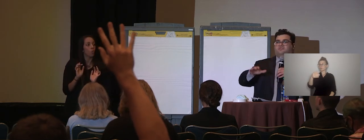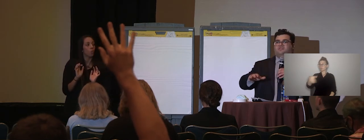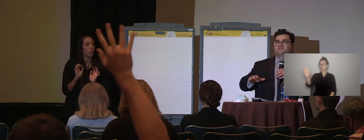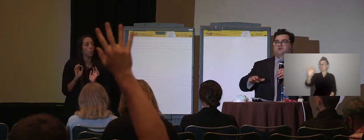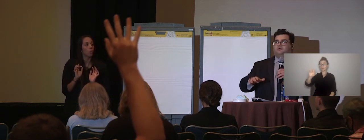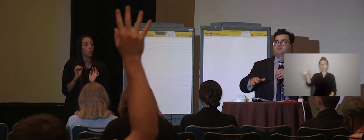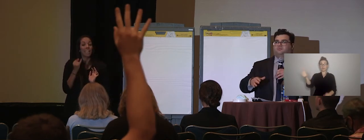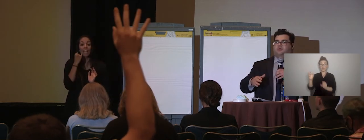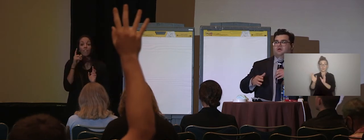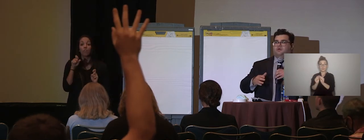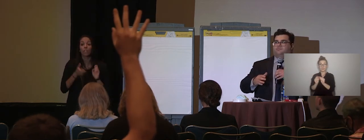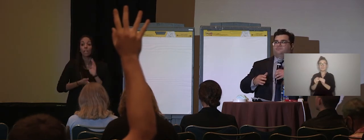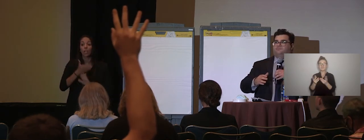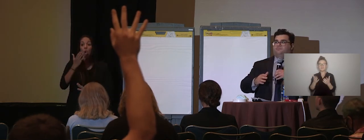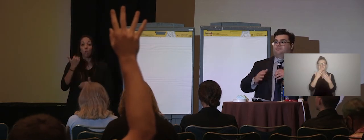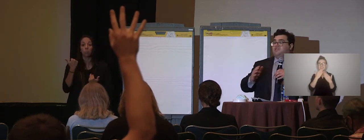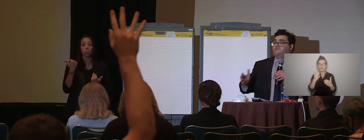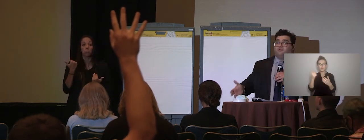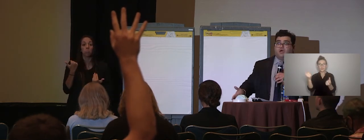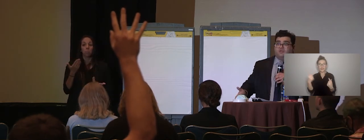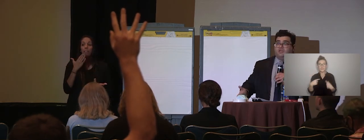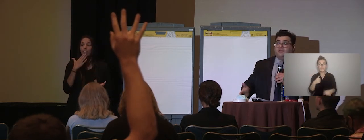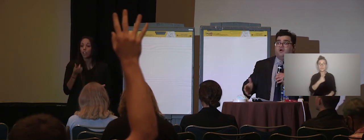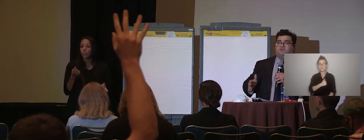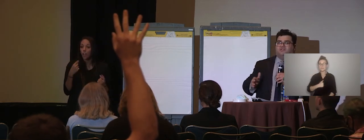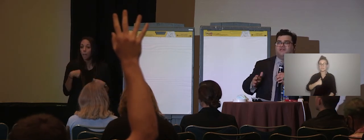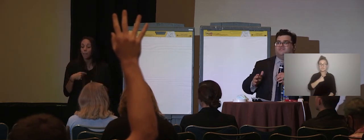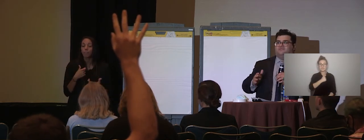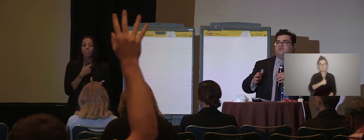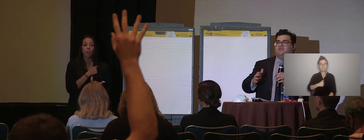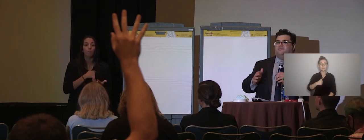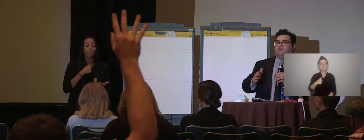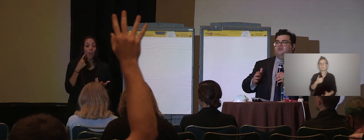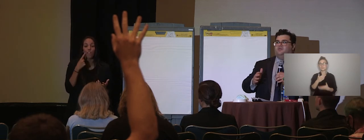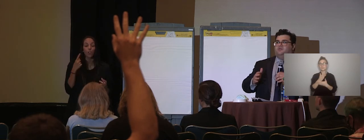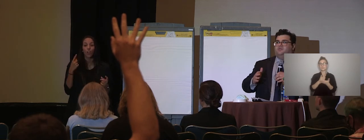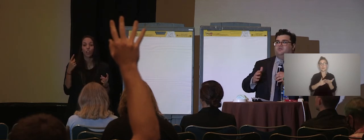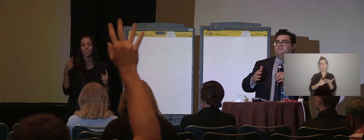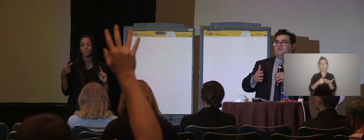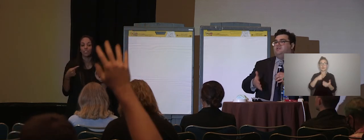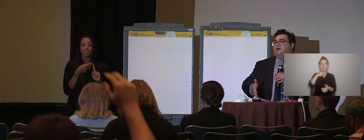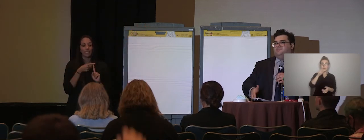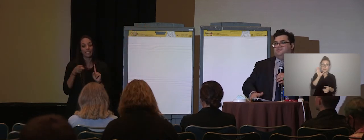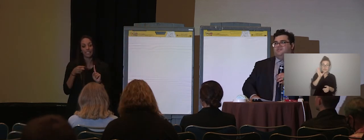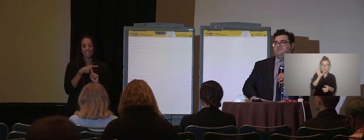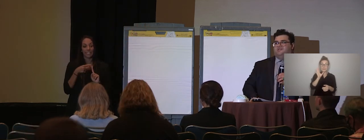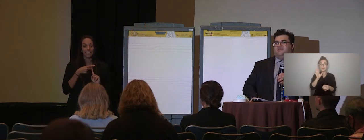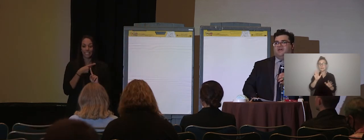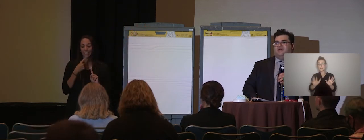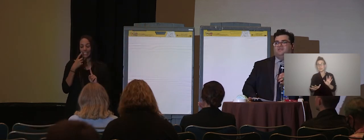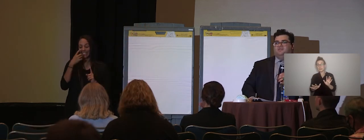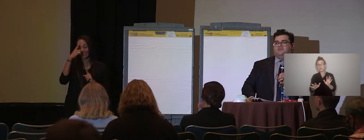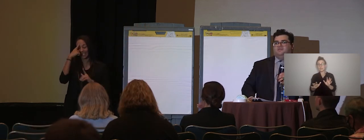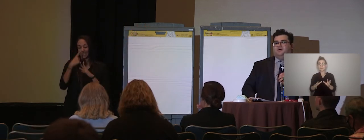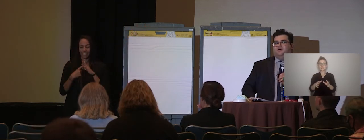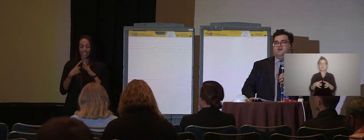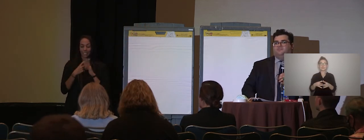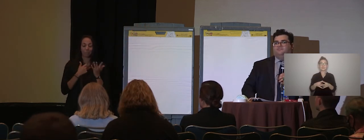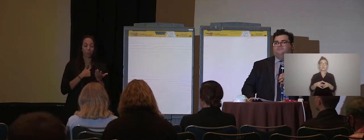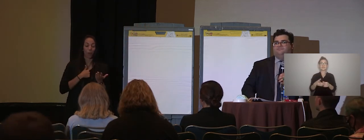so if you need to go, thank you for coming. I apologize for kind of the hiccups and things like that.